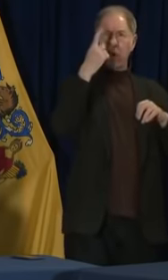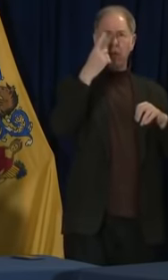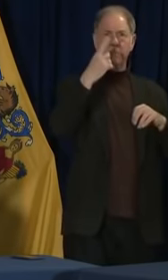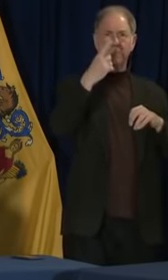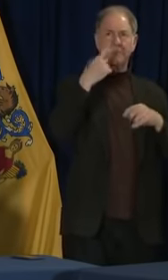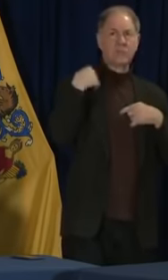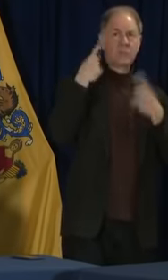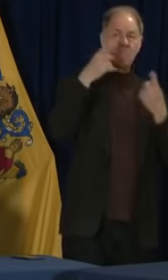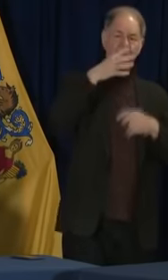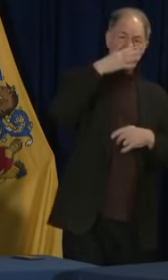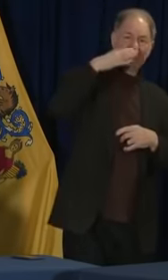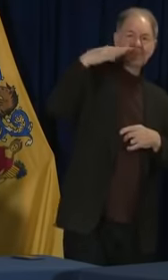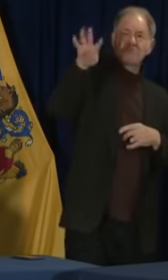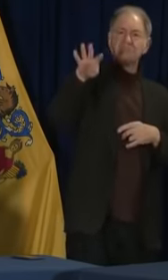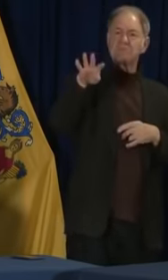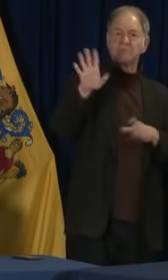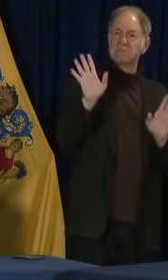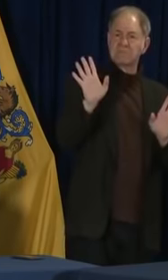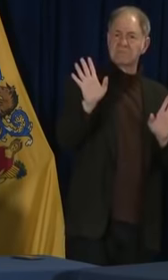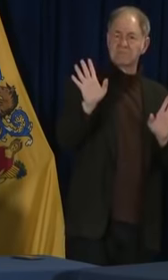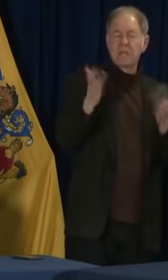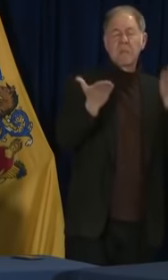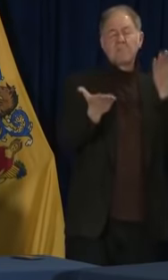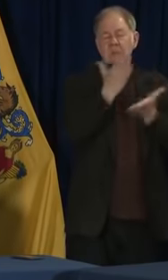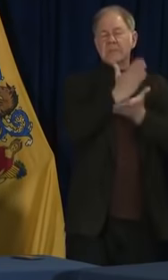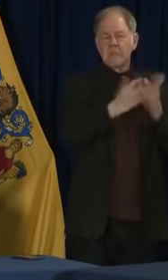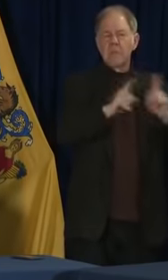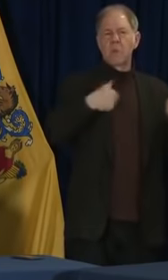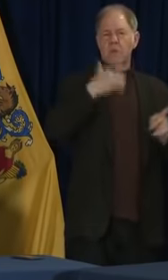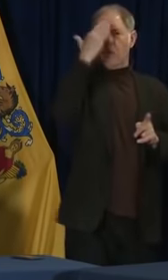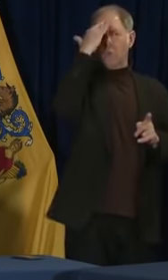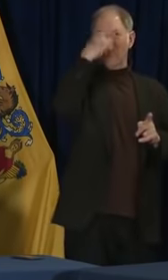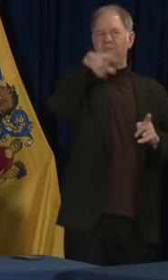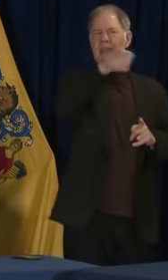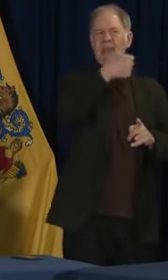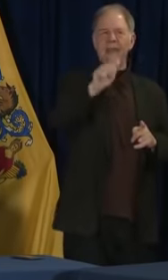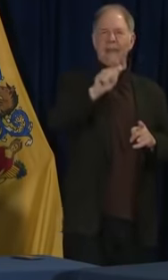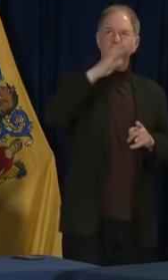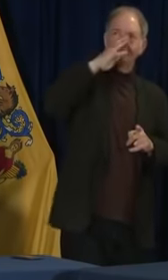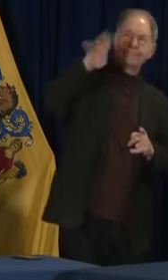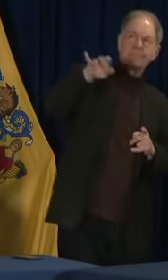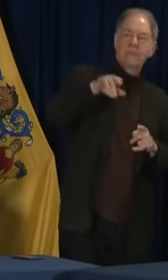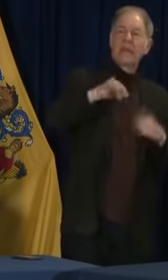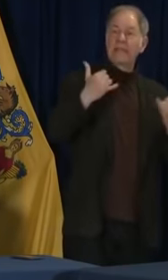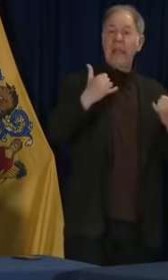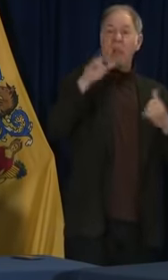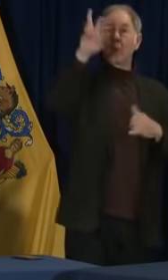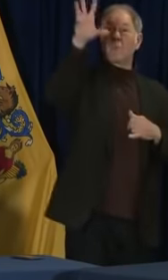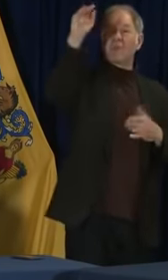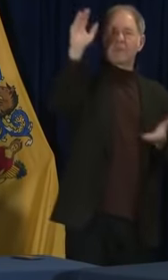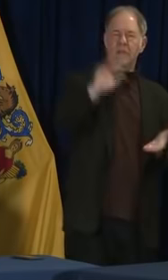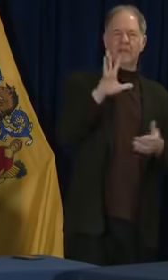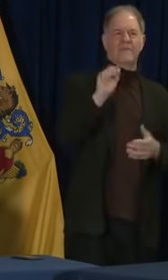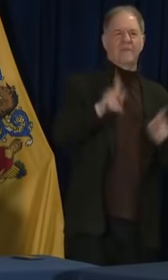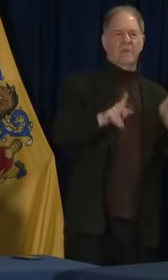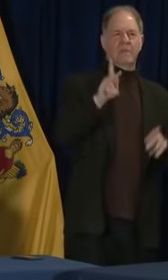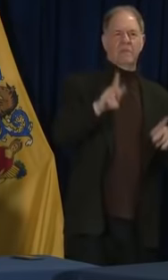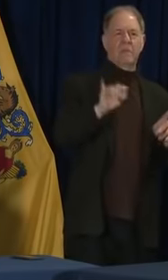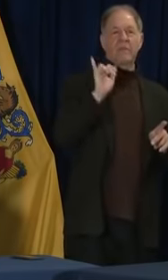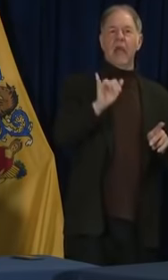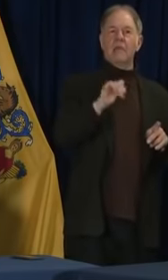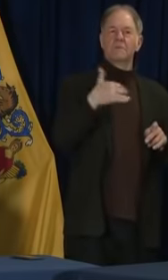willfully went against that. Now, it's possible some did, but we're not aware of any. We've now dropped that to 50, which we admit